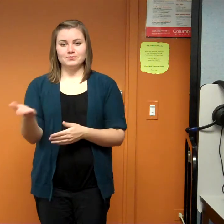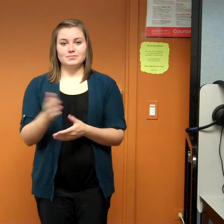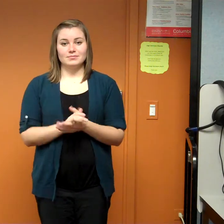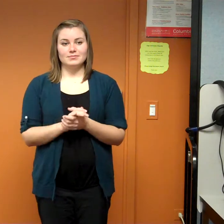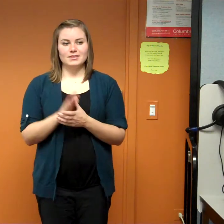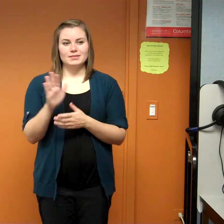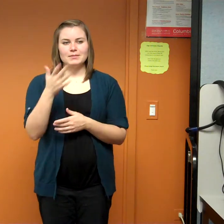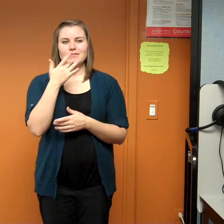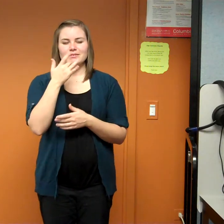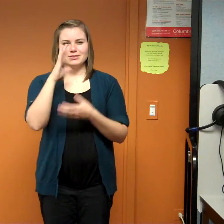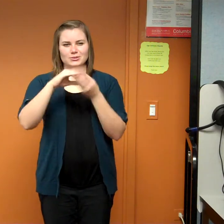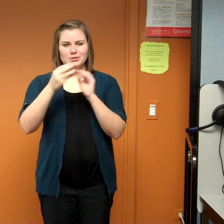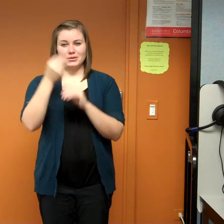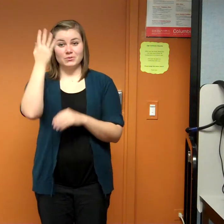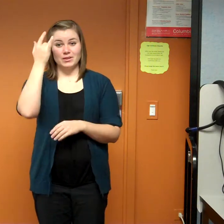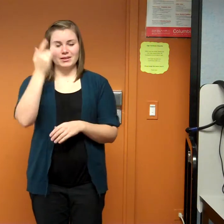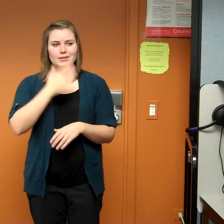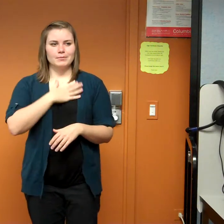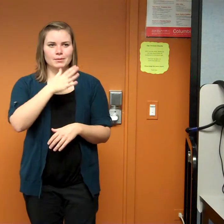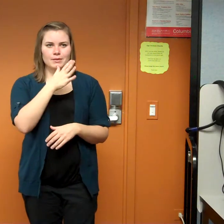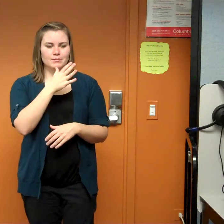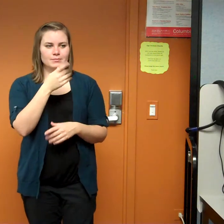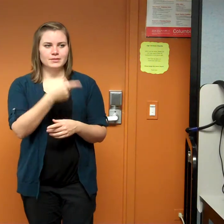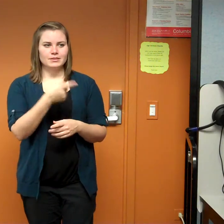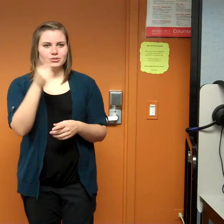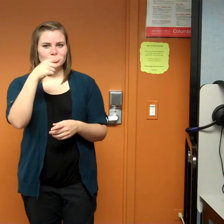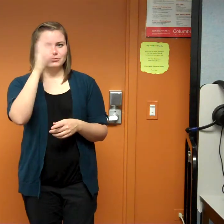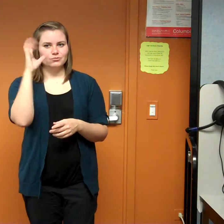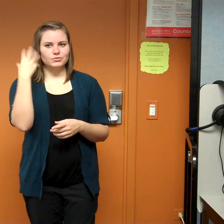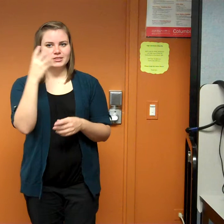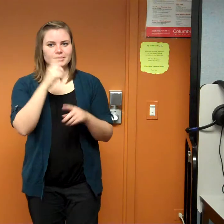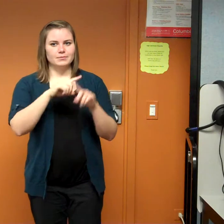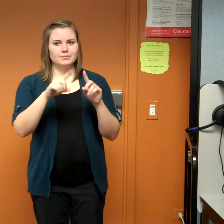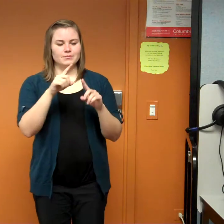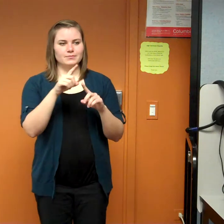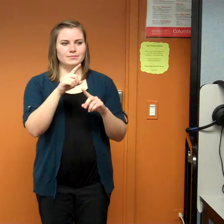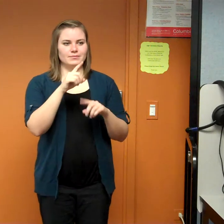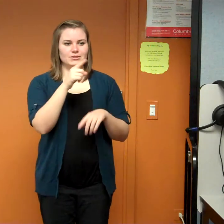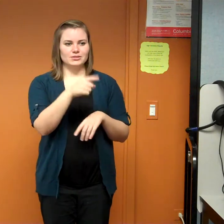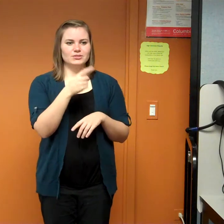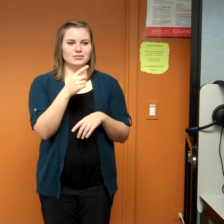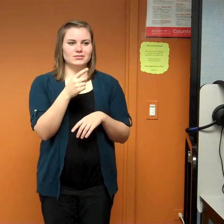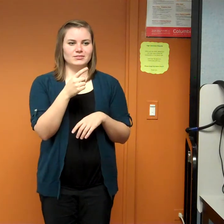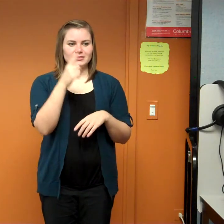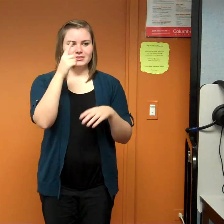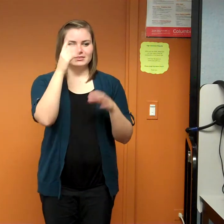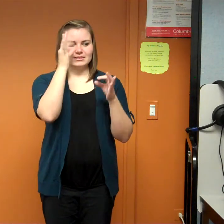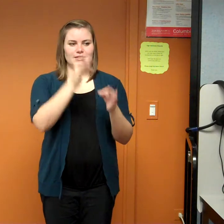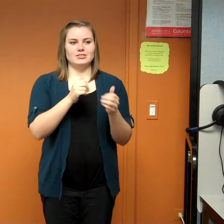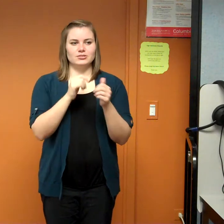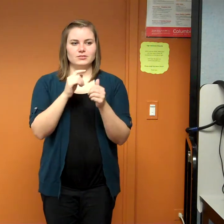mom would think to follow the Chinese to Chinatown because she's not PC all the time.